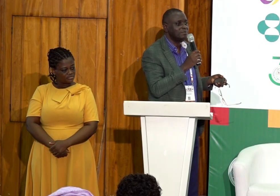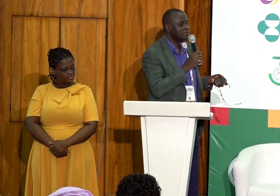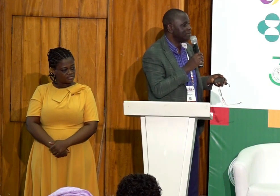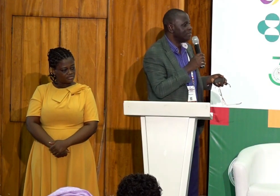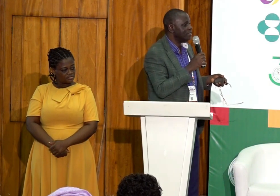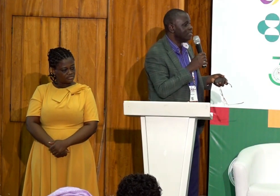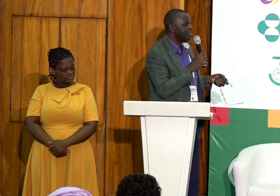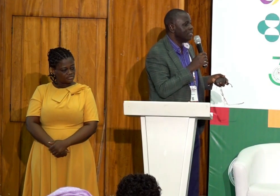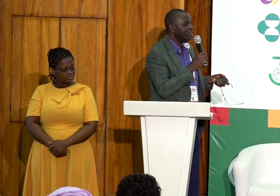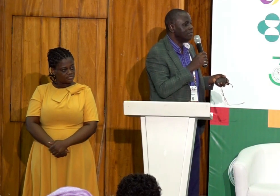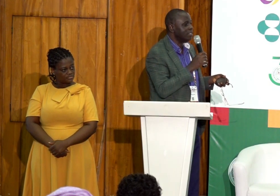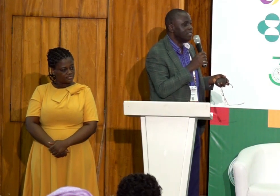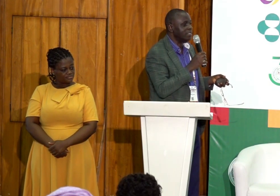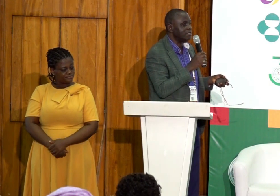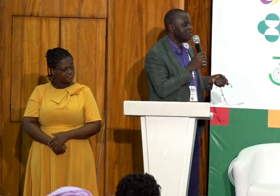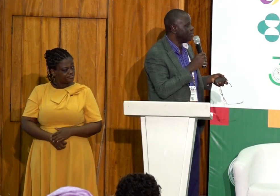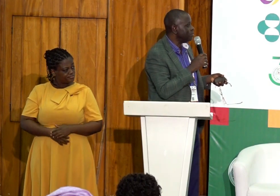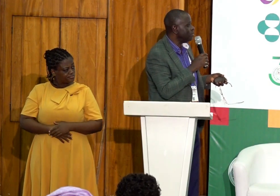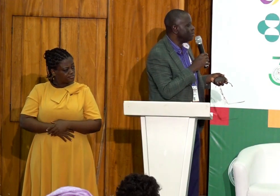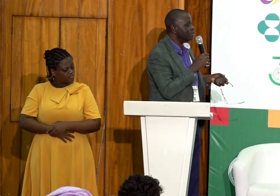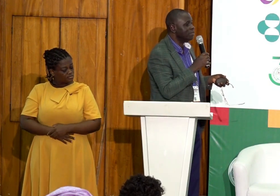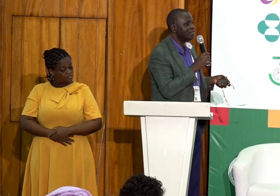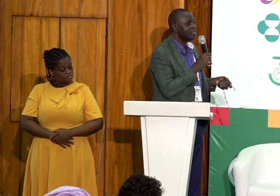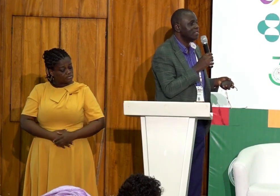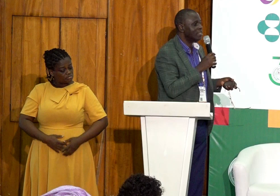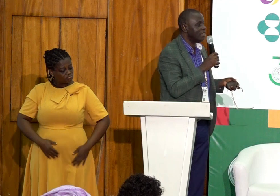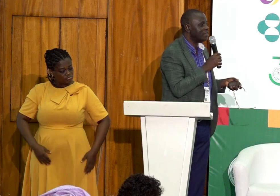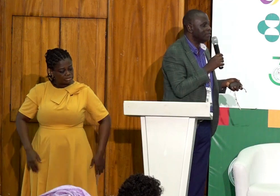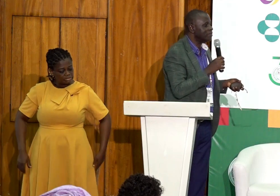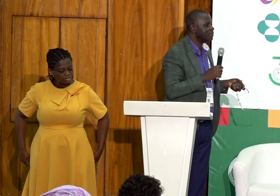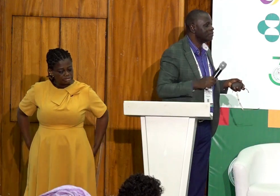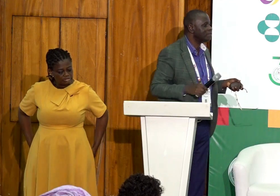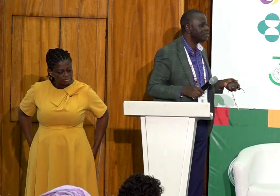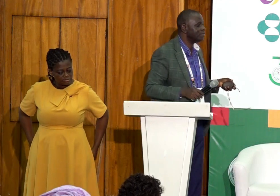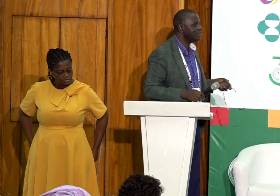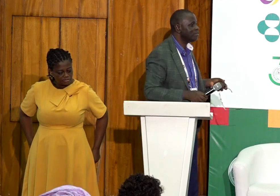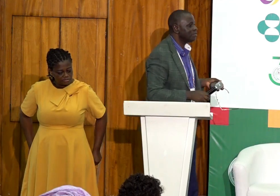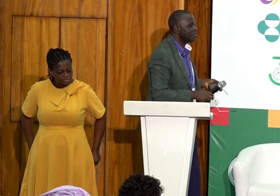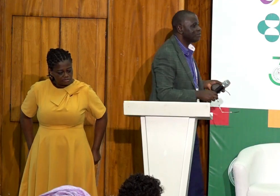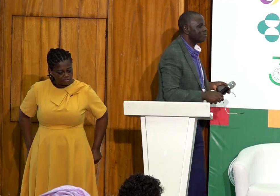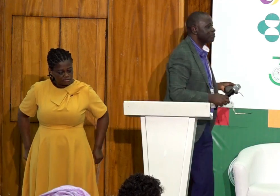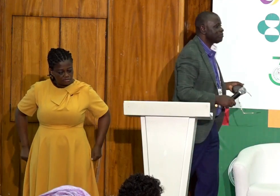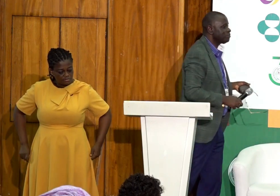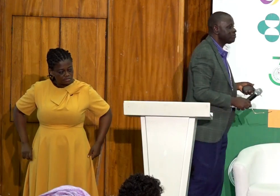have taken it from you. Thank you.